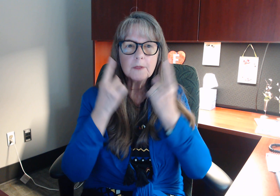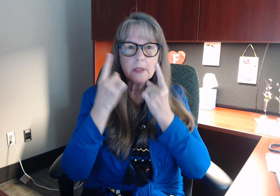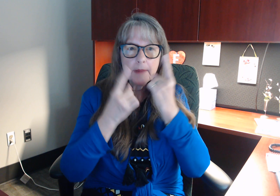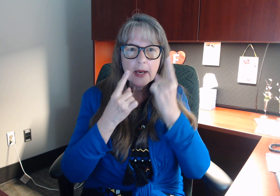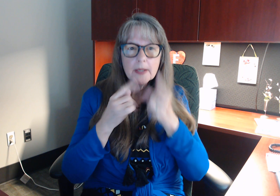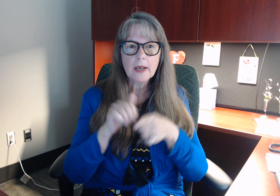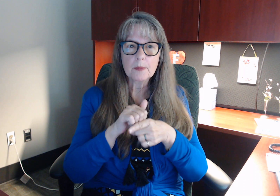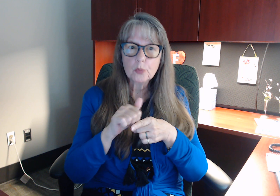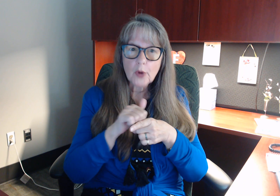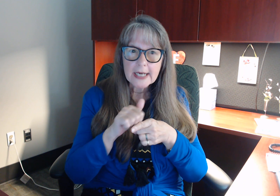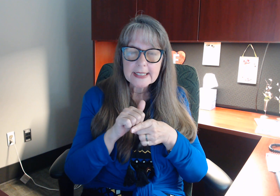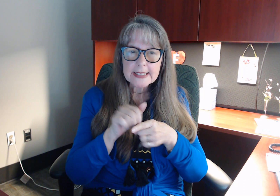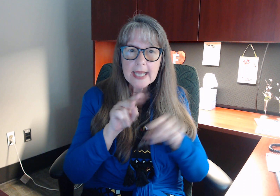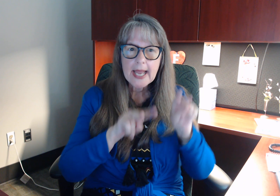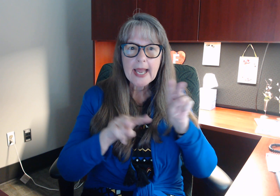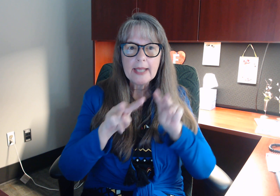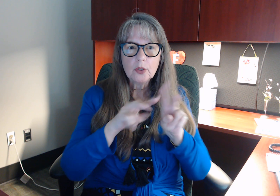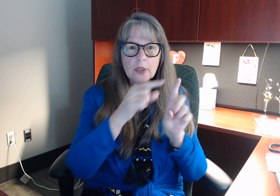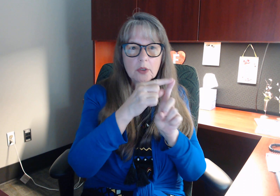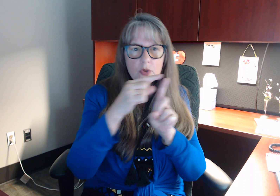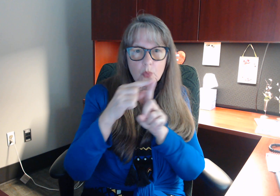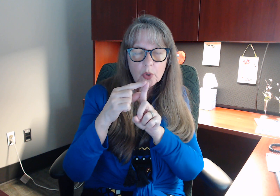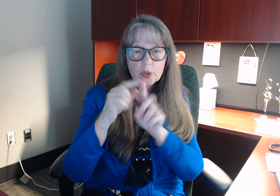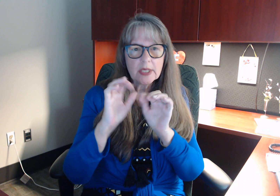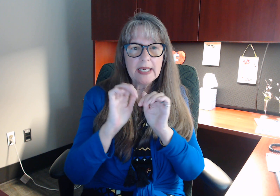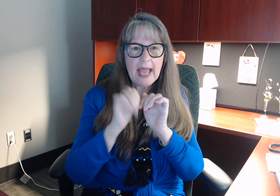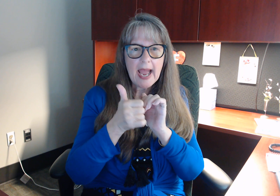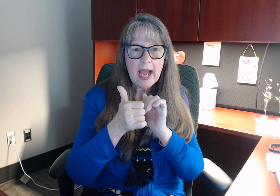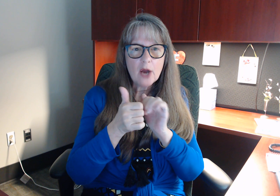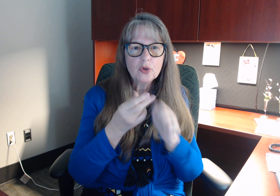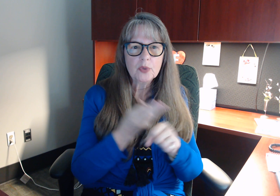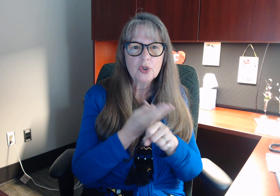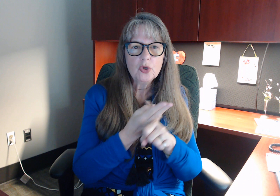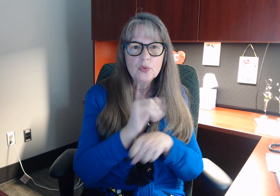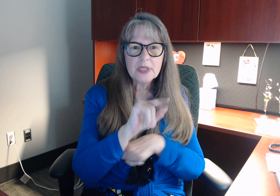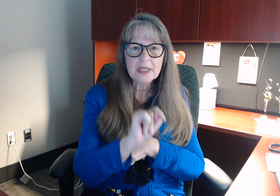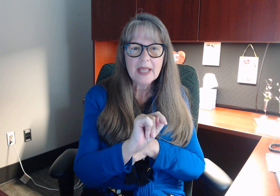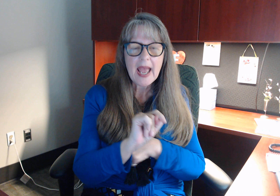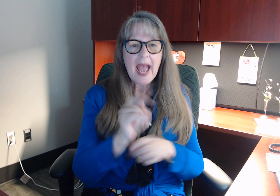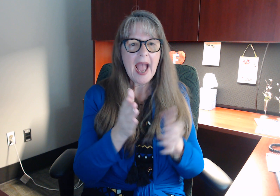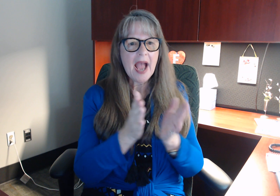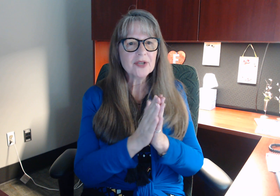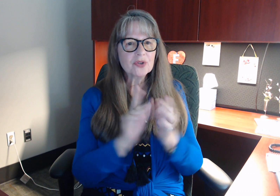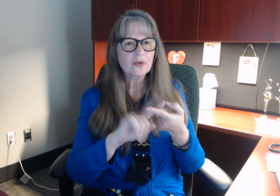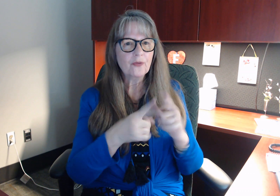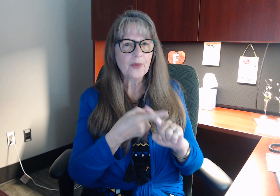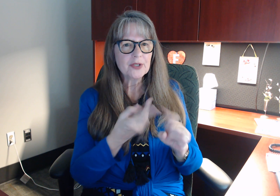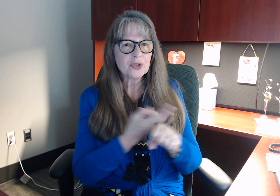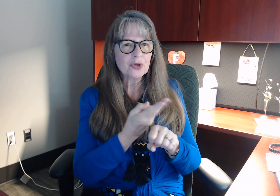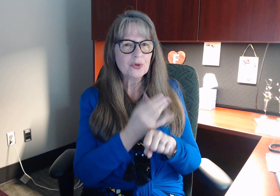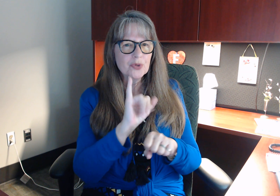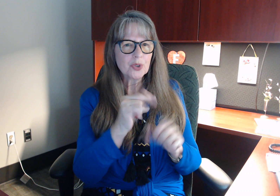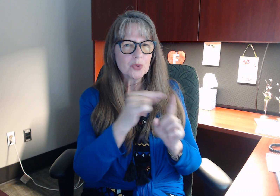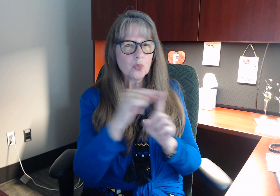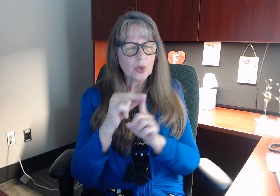about it and practice and look at those words and how you would use it, ask your friends to use those words